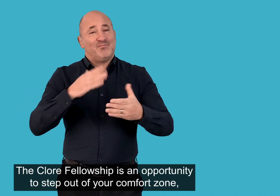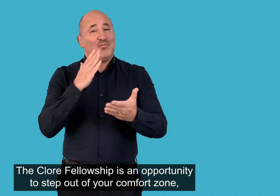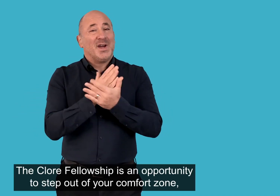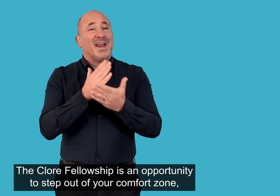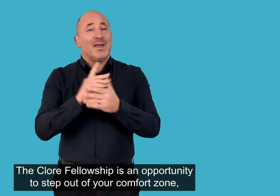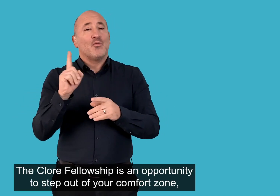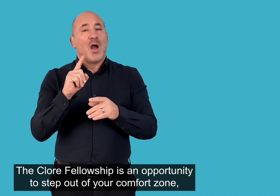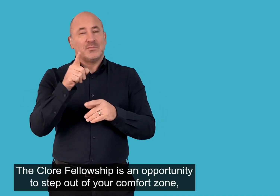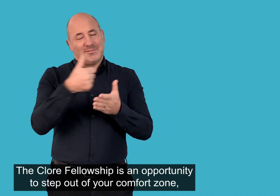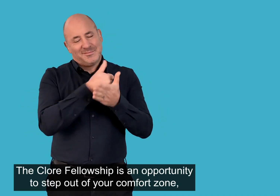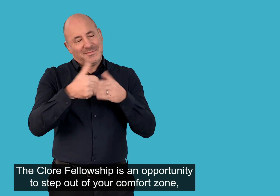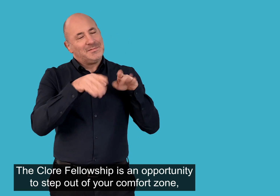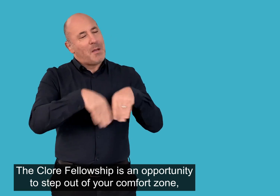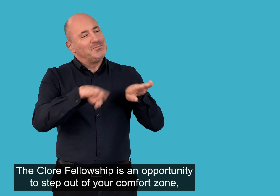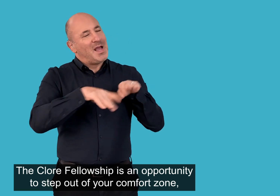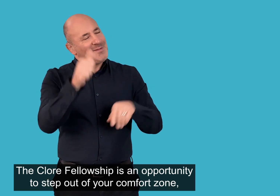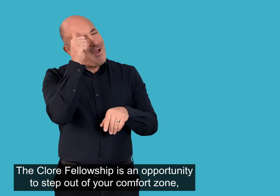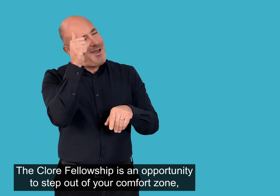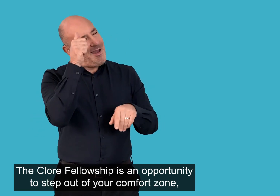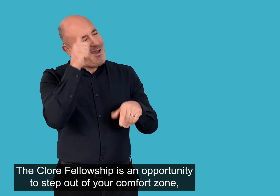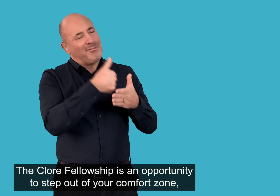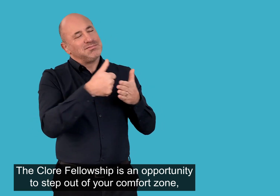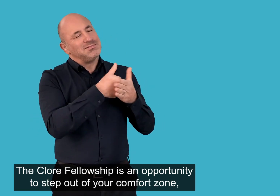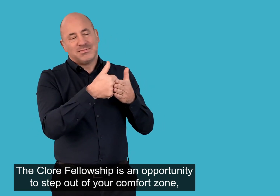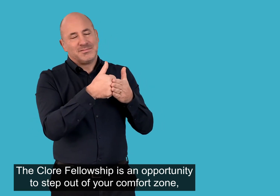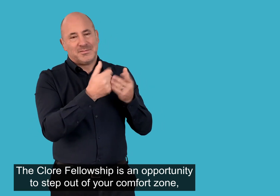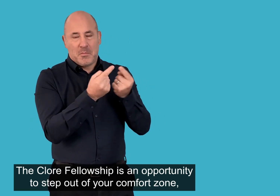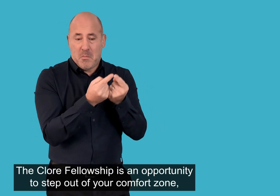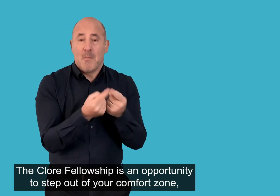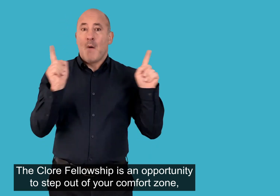The Clore Fellowship is an opportunity to step out of your comfort zone.